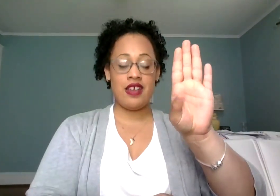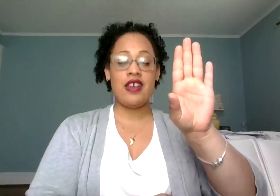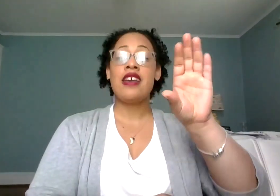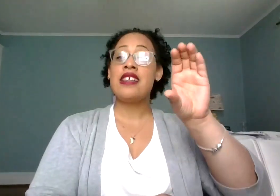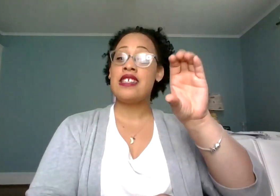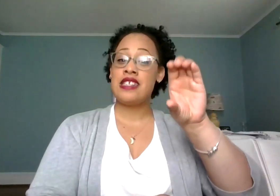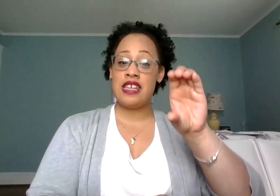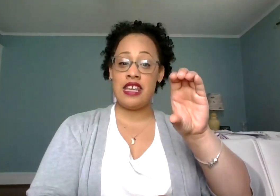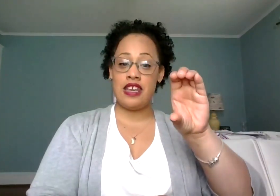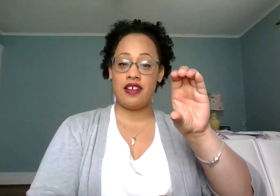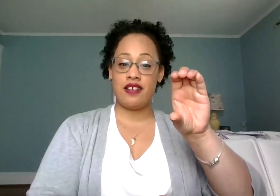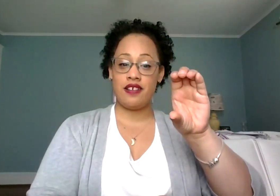C.